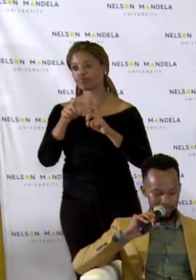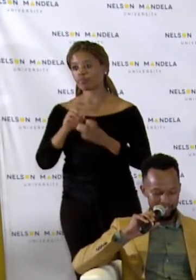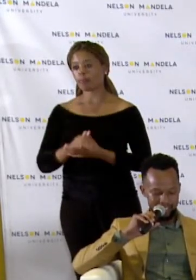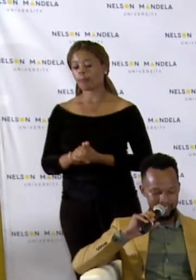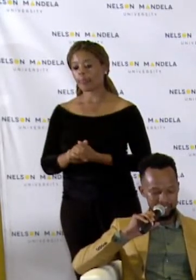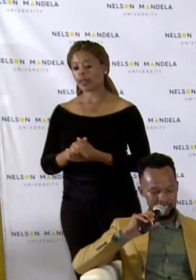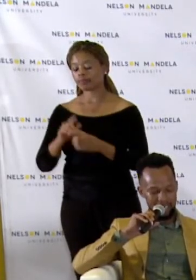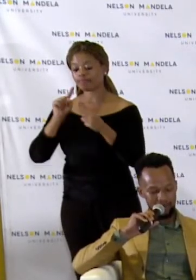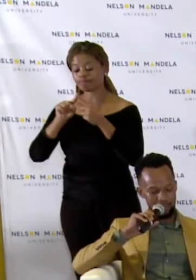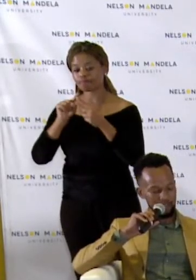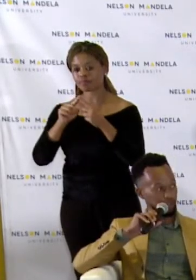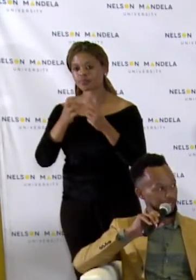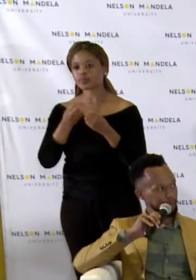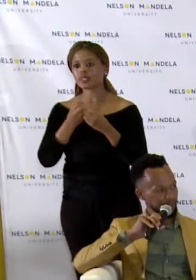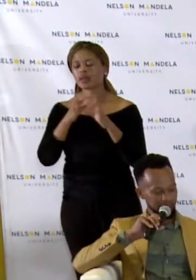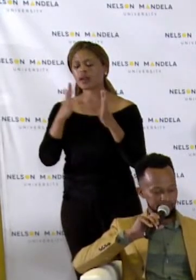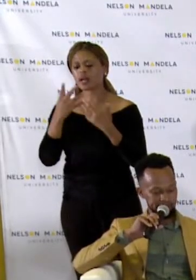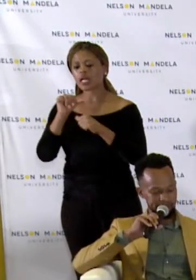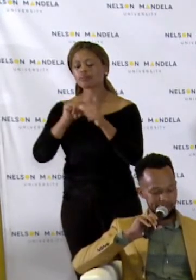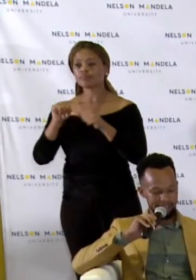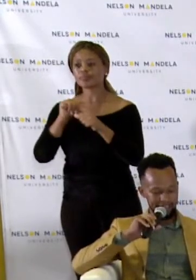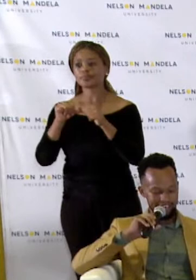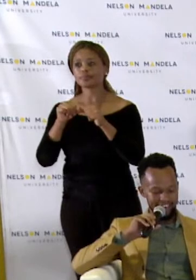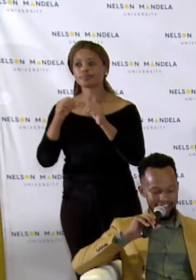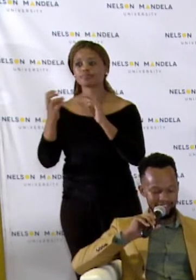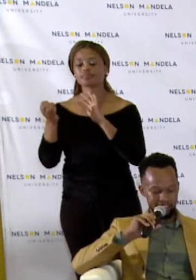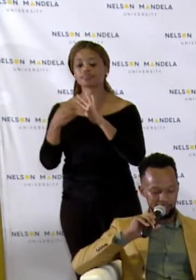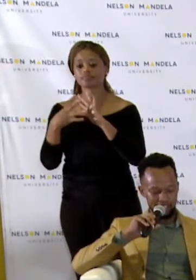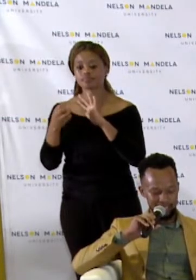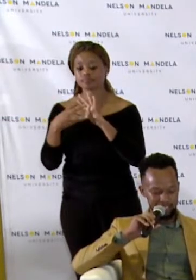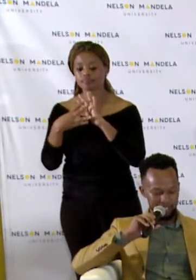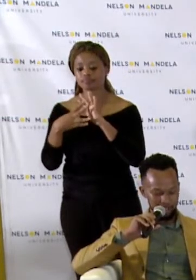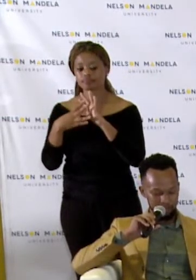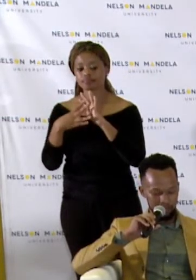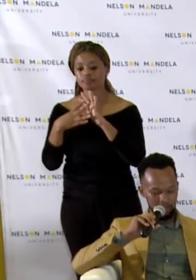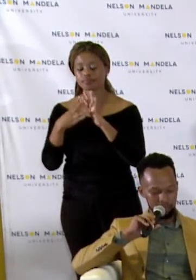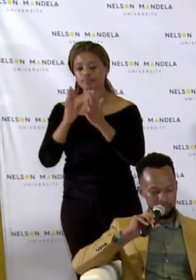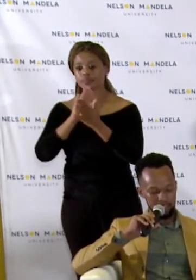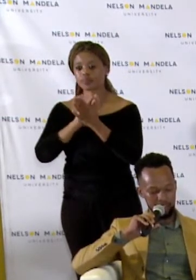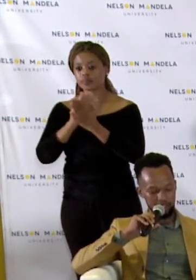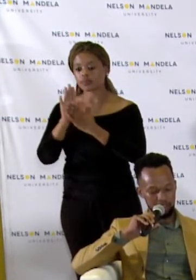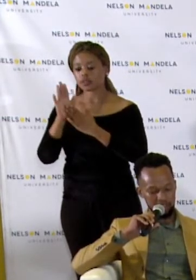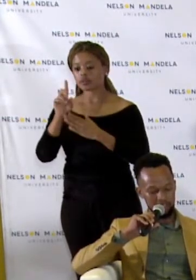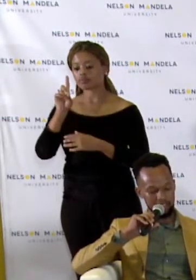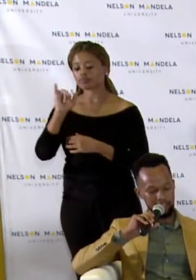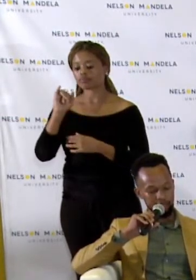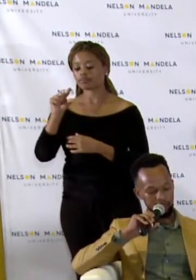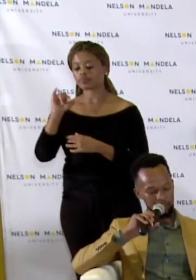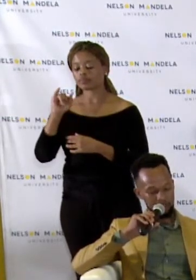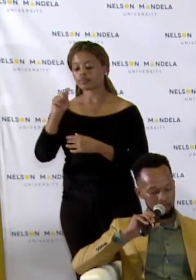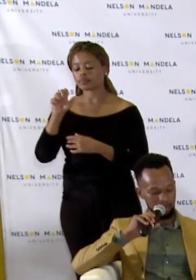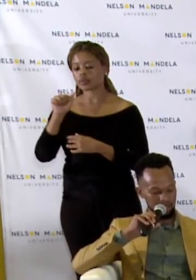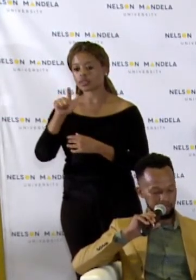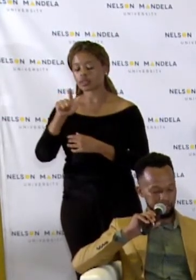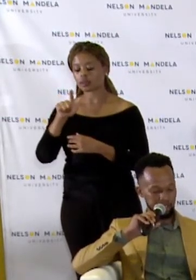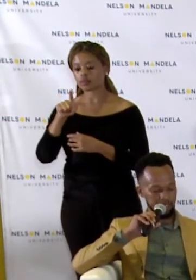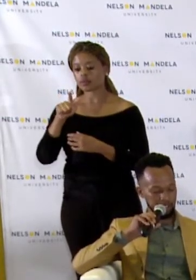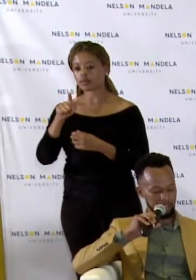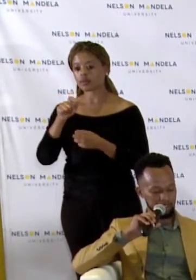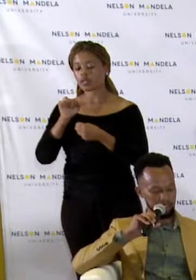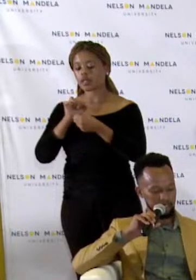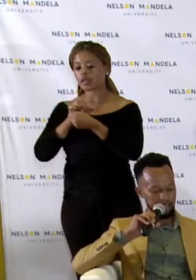The first one is, how has social media and the digitization of our conversations influenced